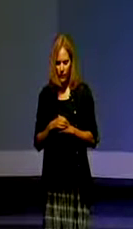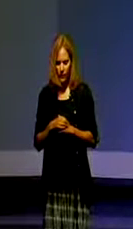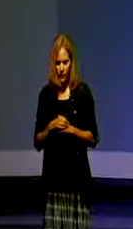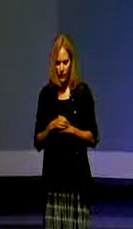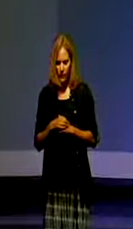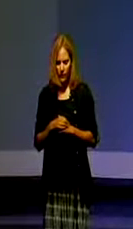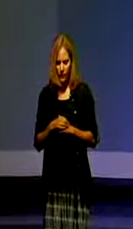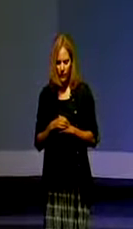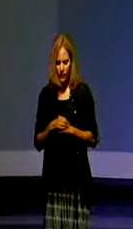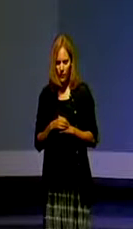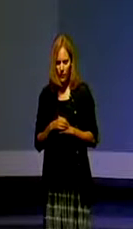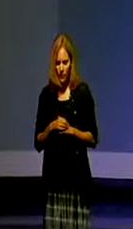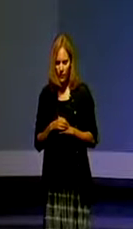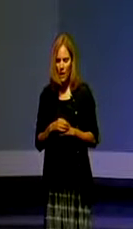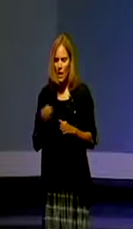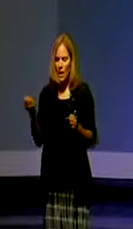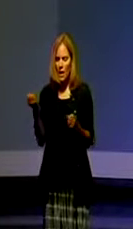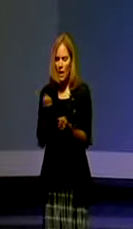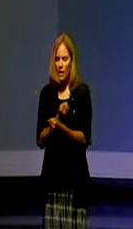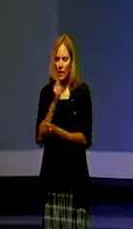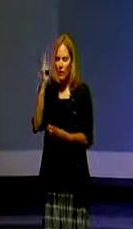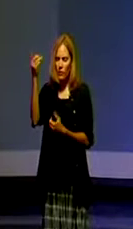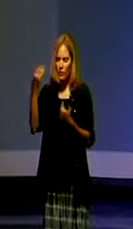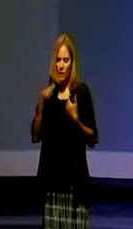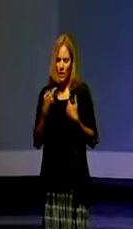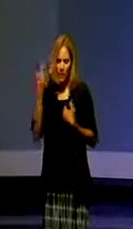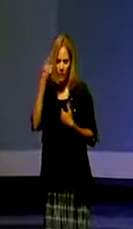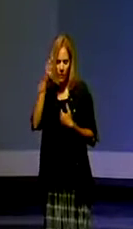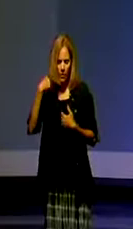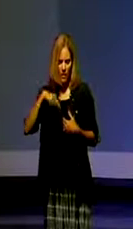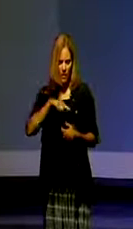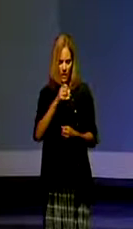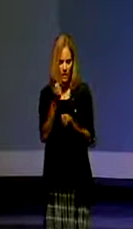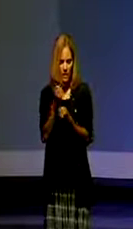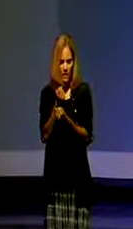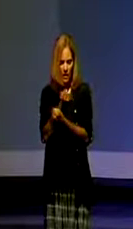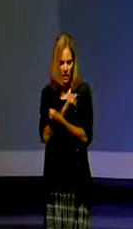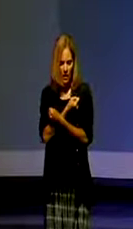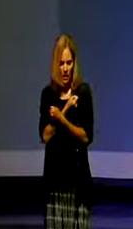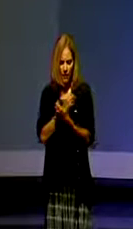And the love that you have for us, a love that